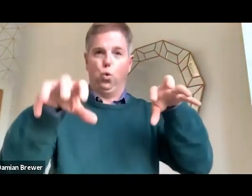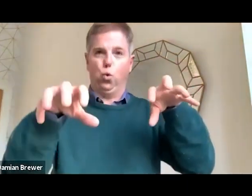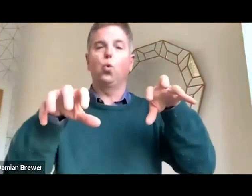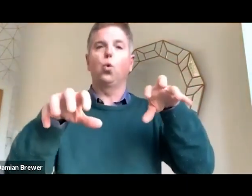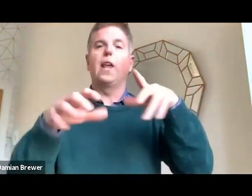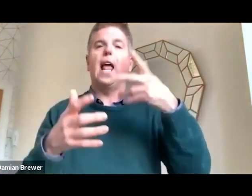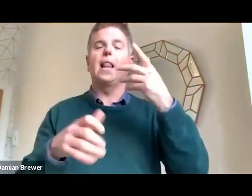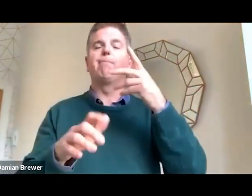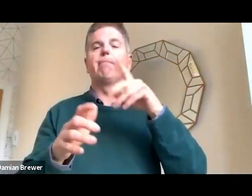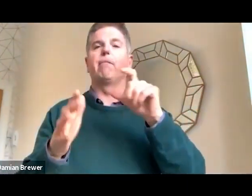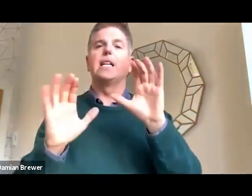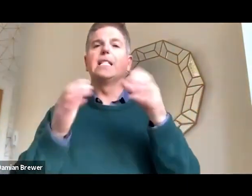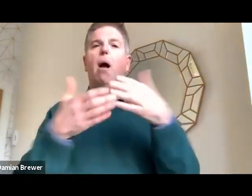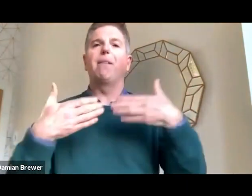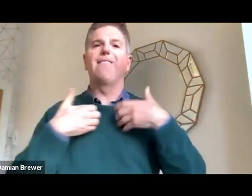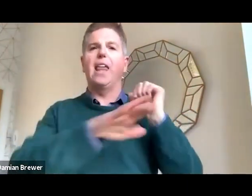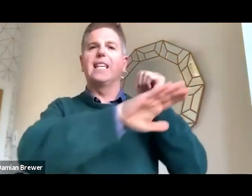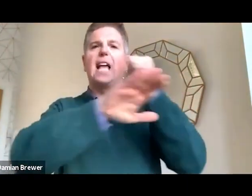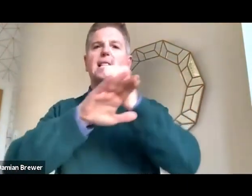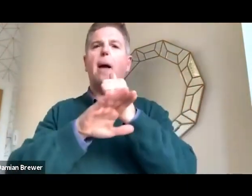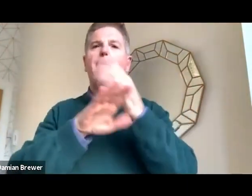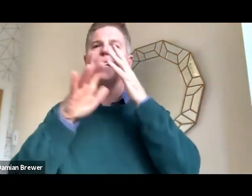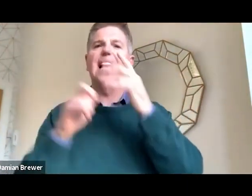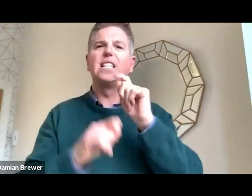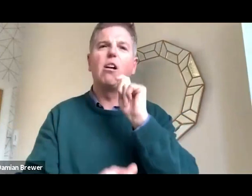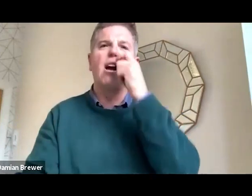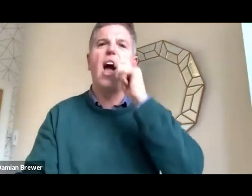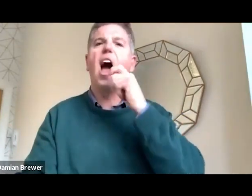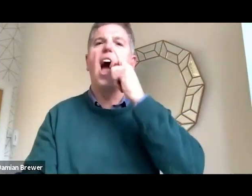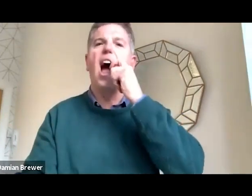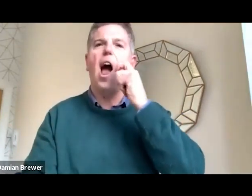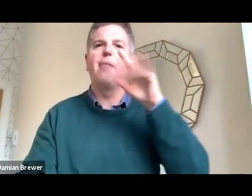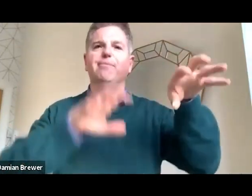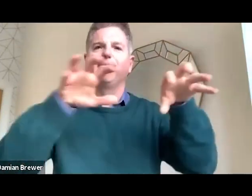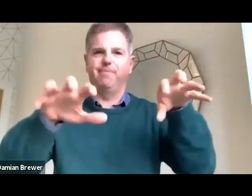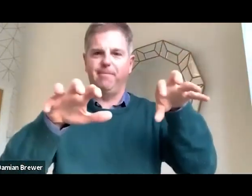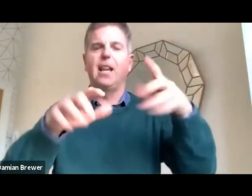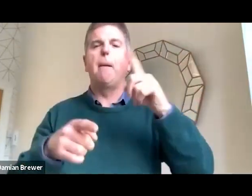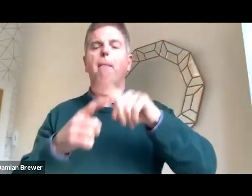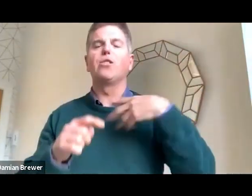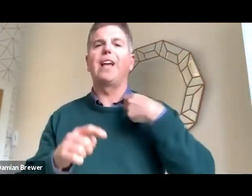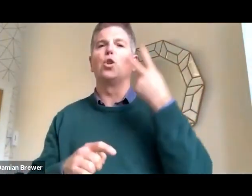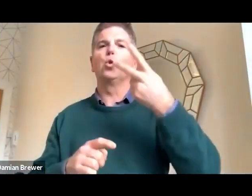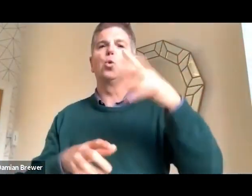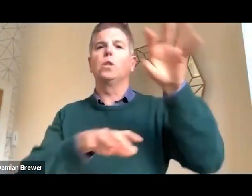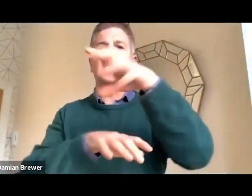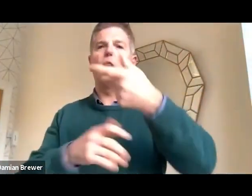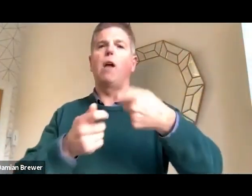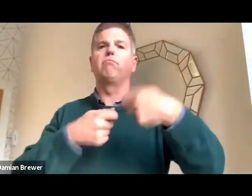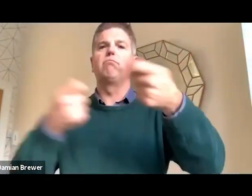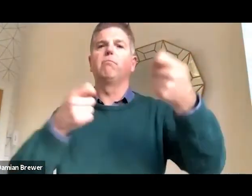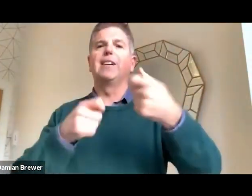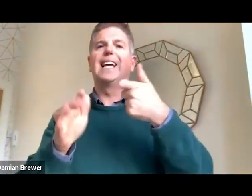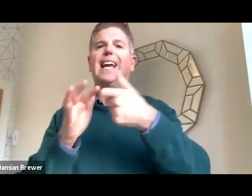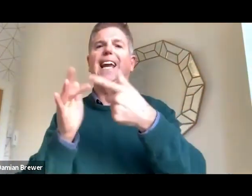sites in different locations. So this is a big part of my job. This is these